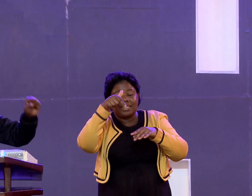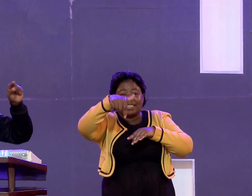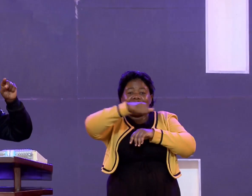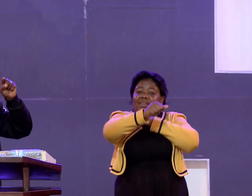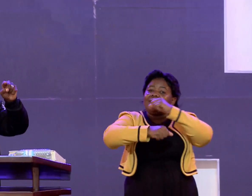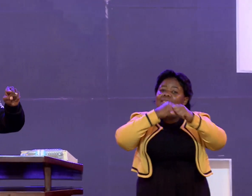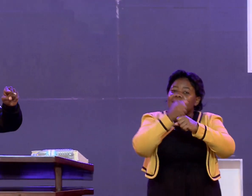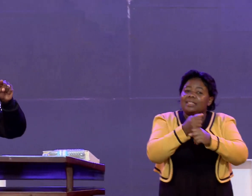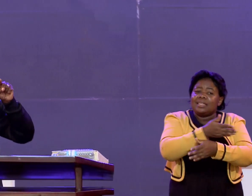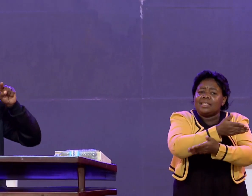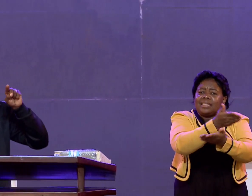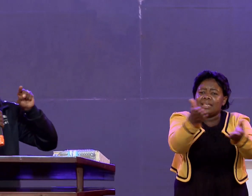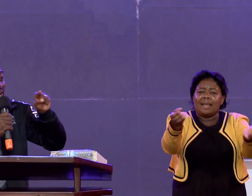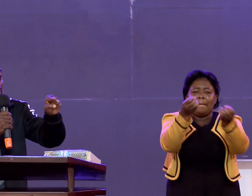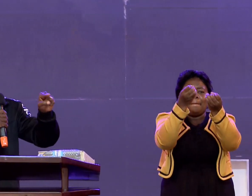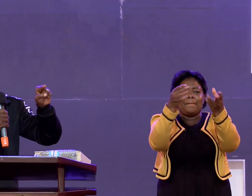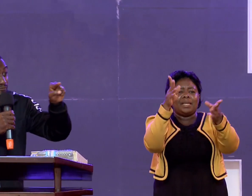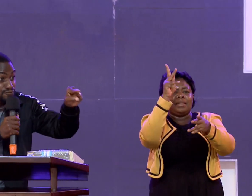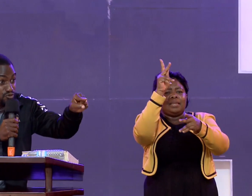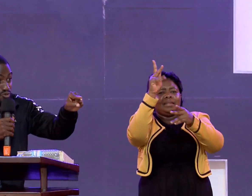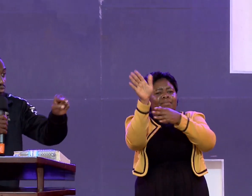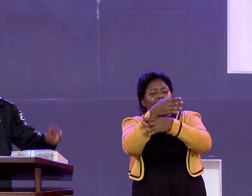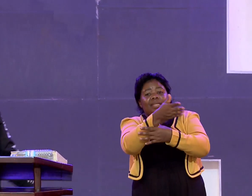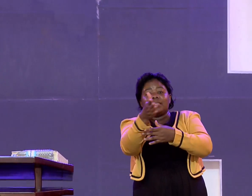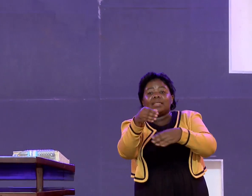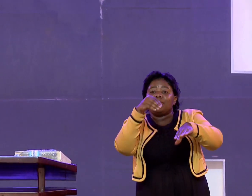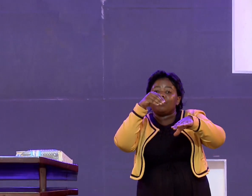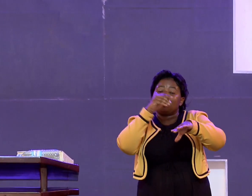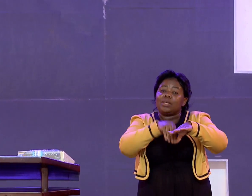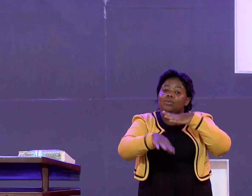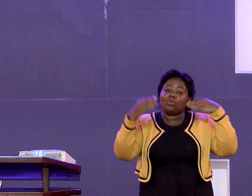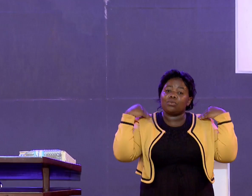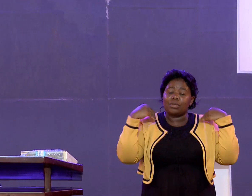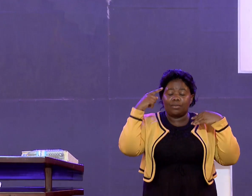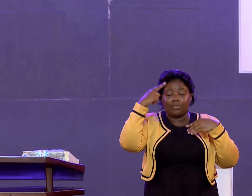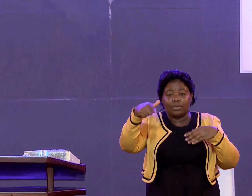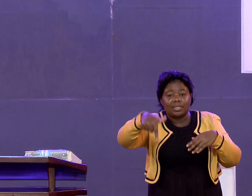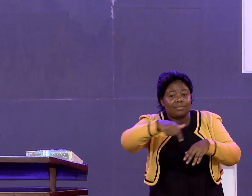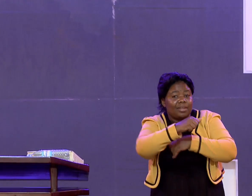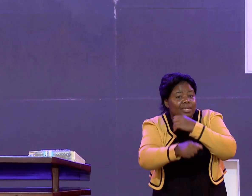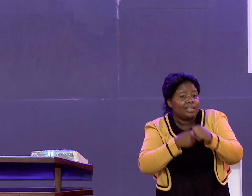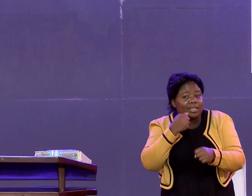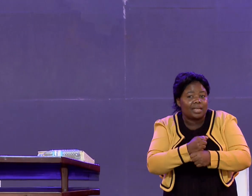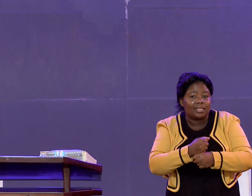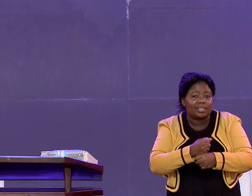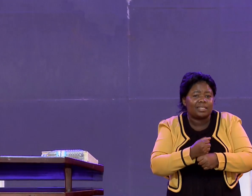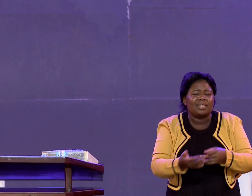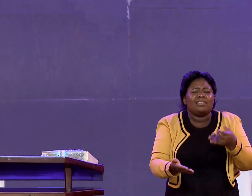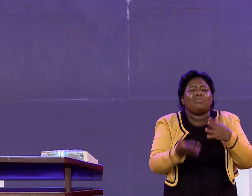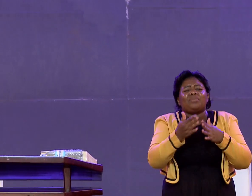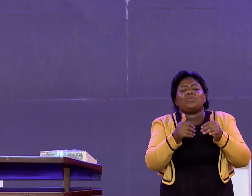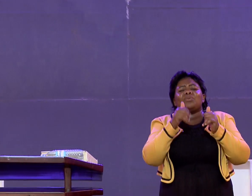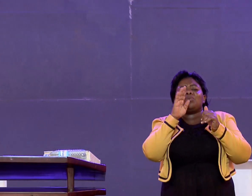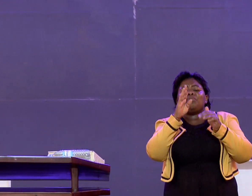7 years. Wali wabaweereza nga oli mu class ya myaka mushanvu. There are ministers whereby you are in a class of 7 years. Nga wandibadde wala nnyo ku level